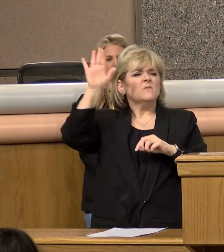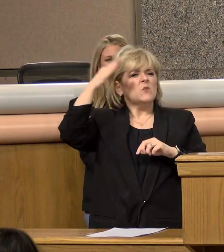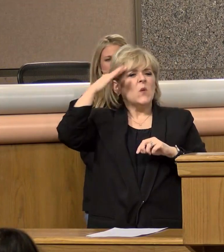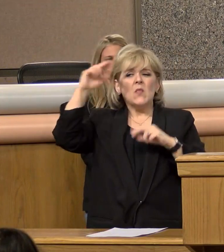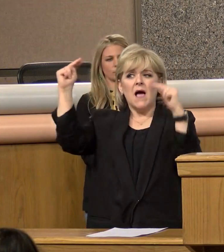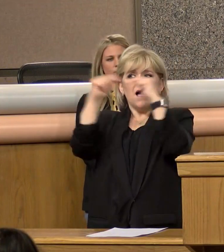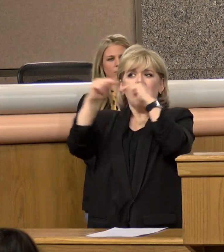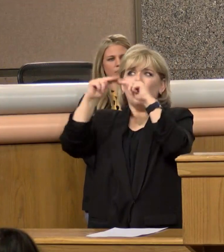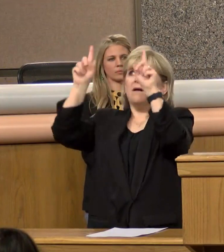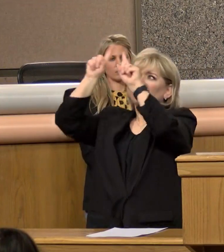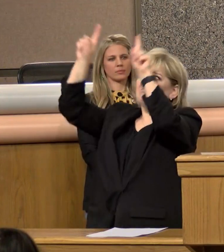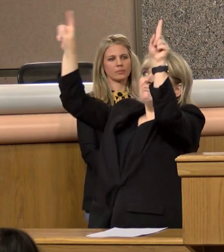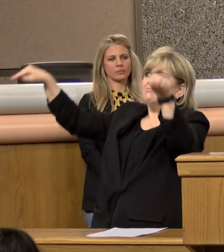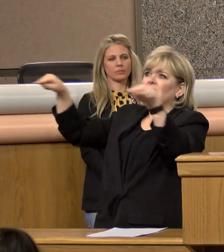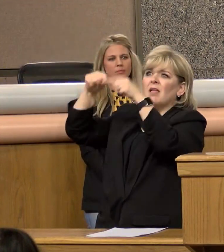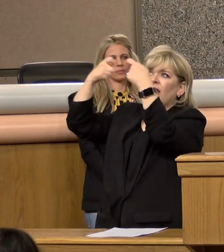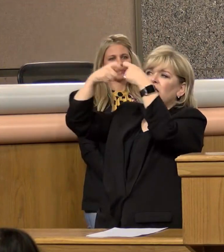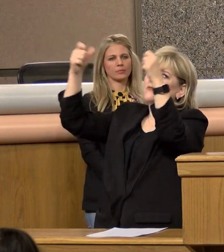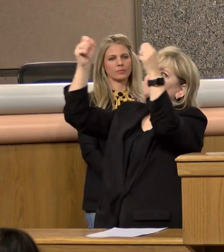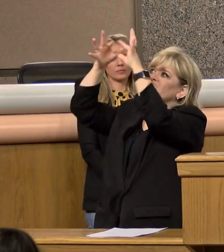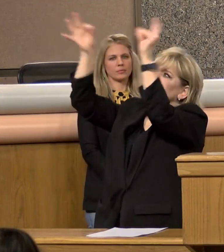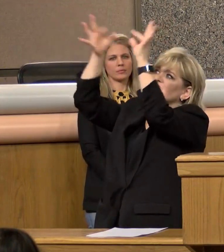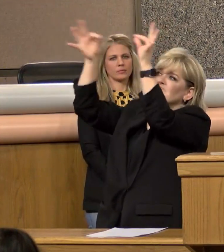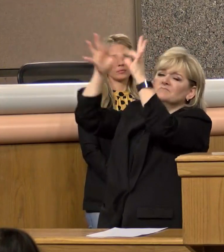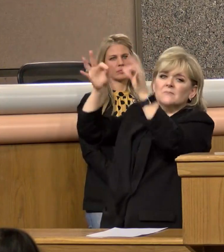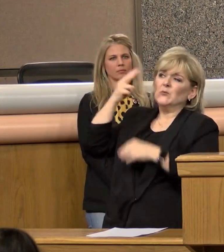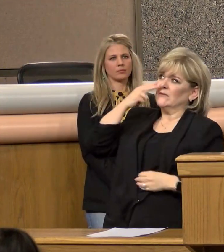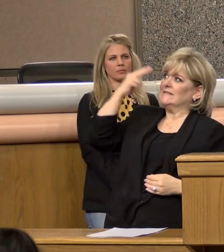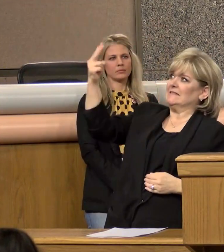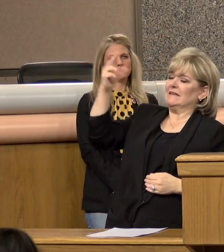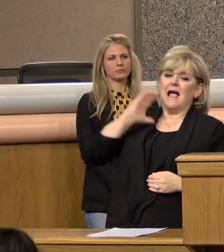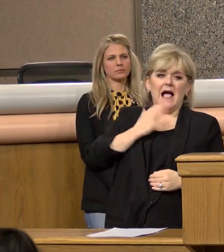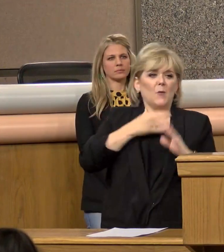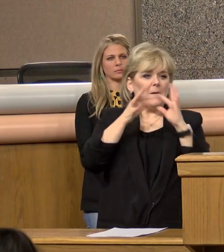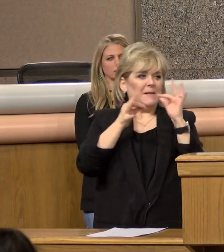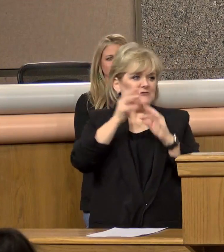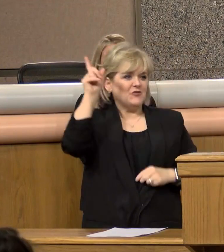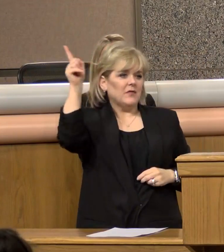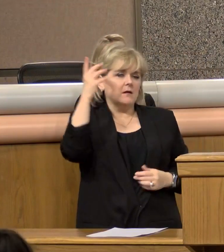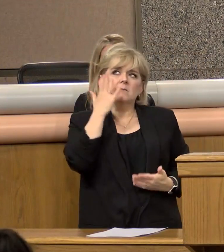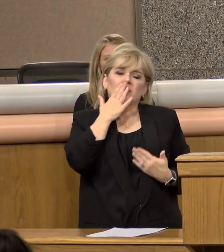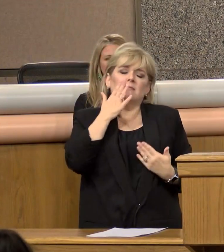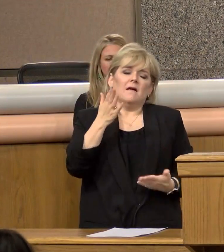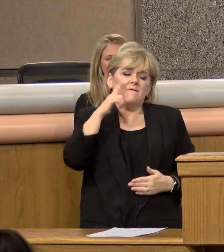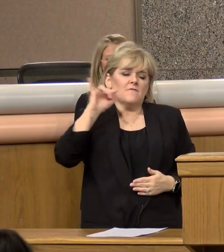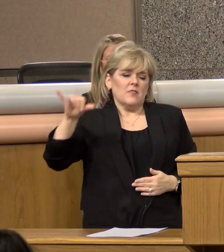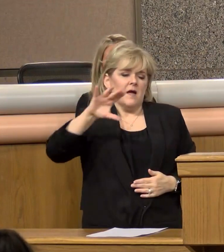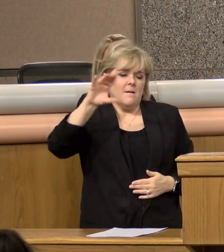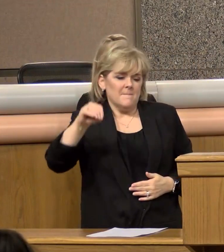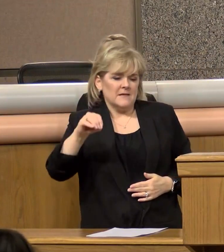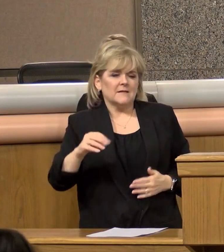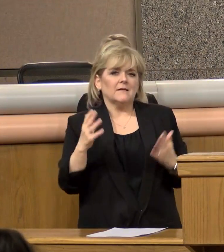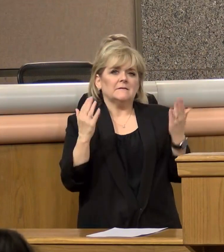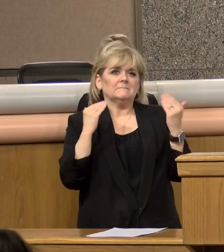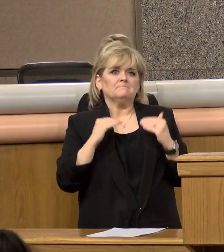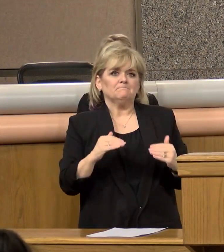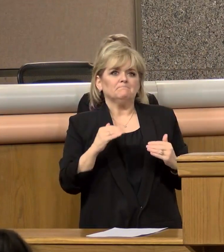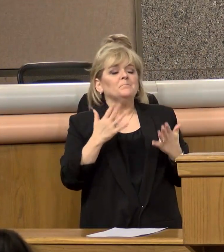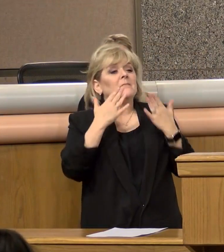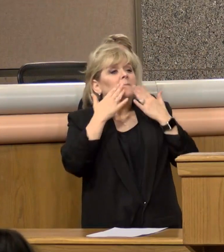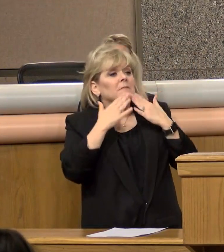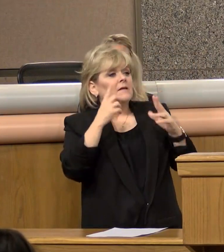uh something that uh billboards you'll see our messaging there and we're thankful for that. I'm I'm thankful for some people